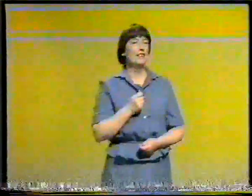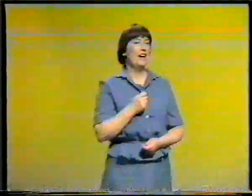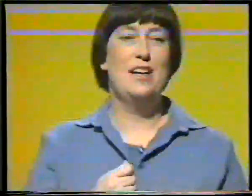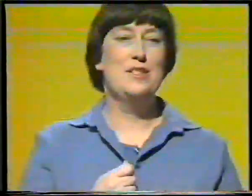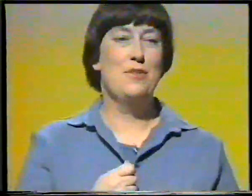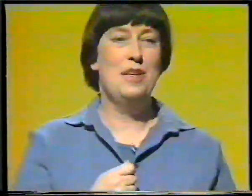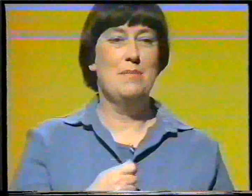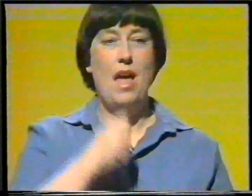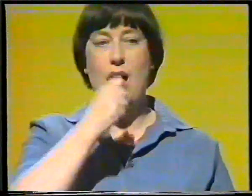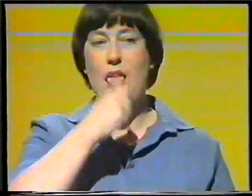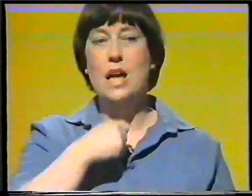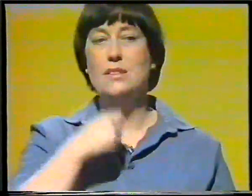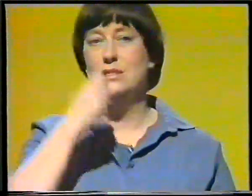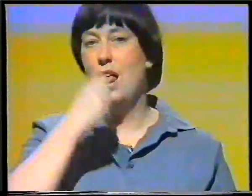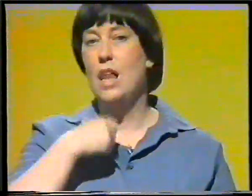Ice cream.